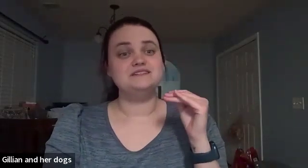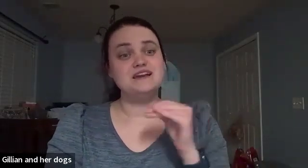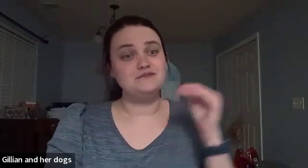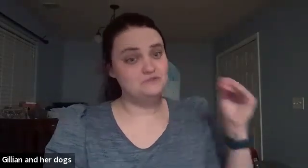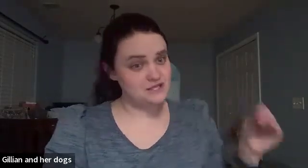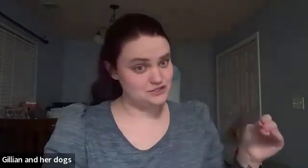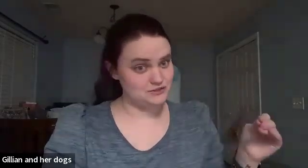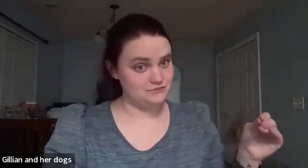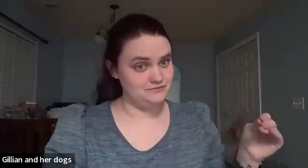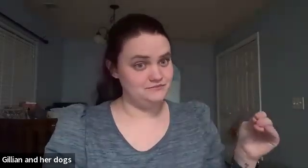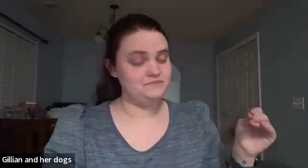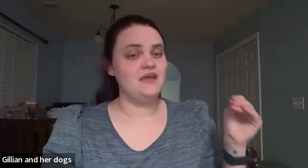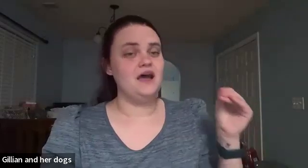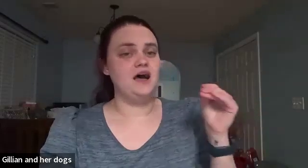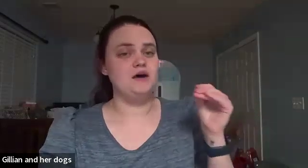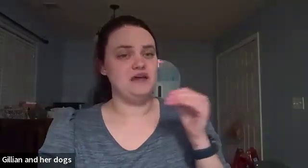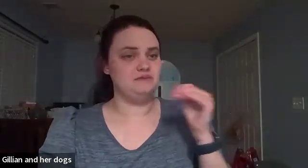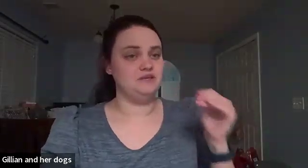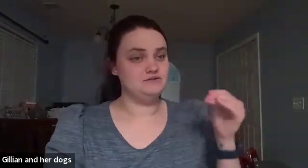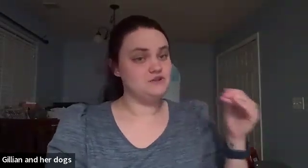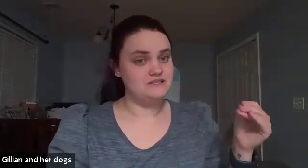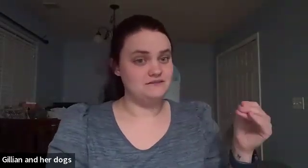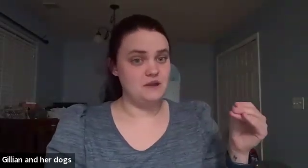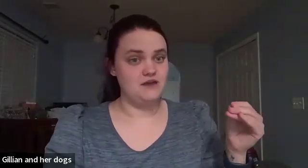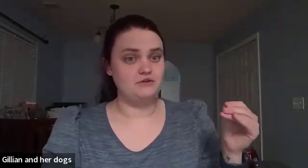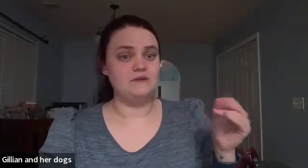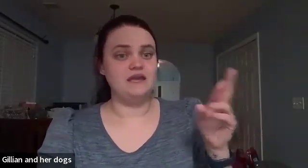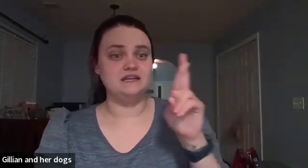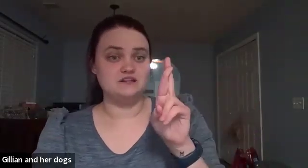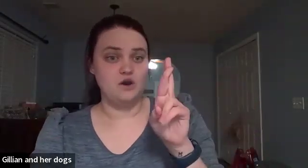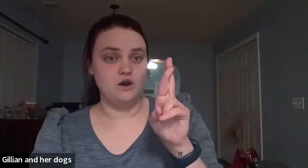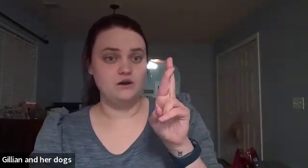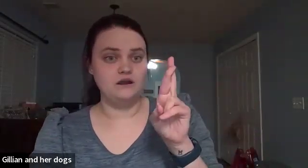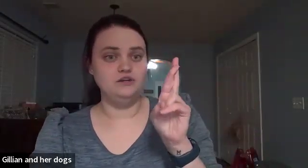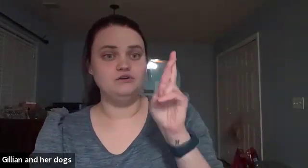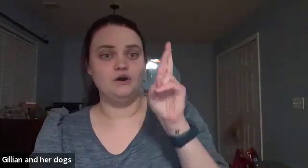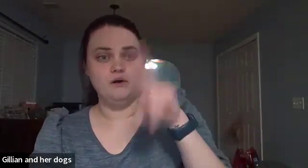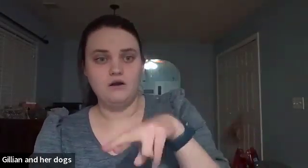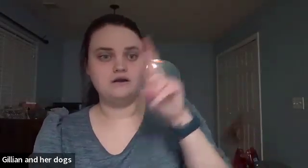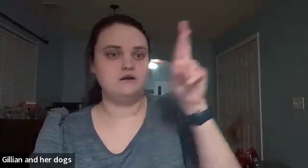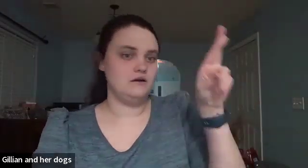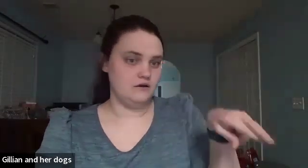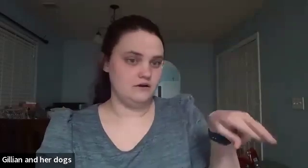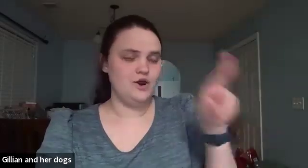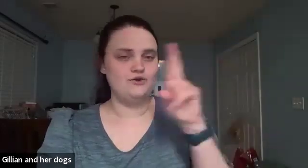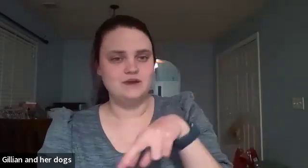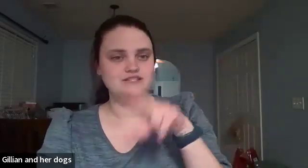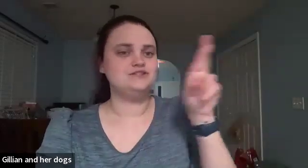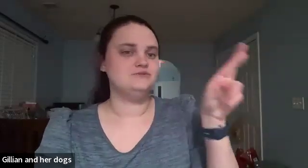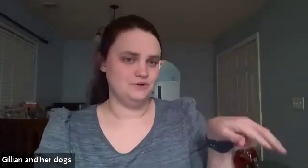a sign for restroom that can be used obviously for bathroom, and it is an R, and you go R,